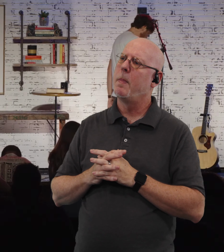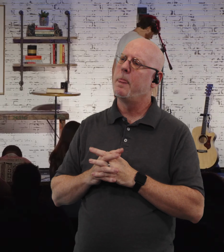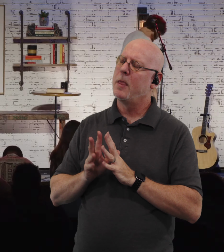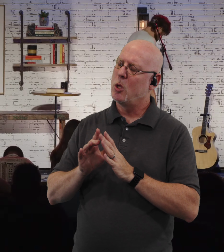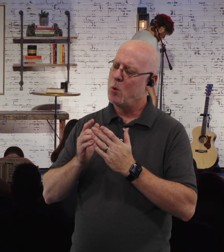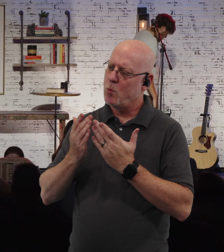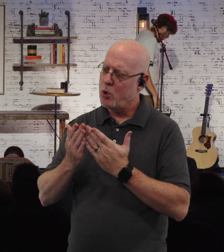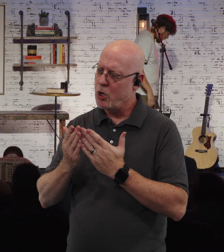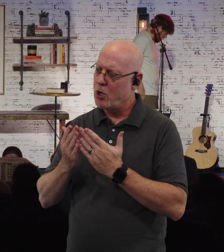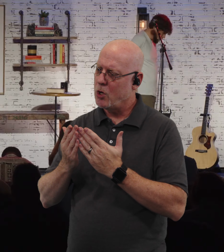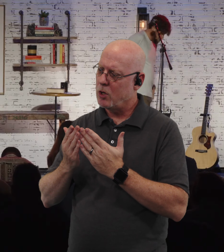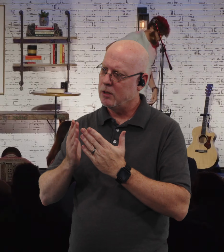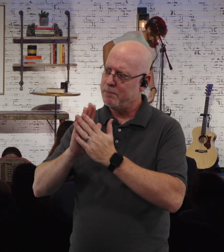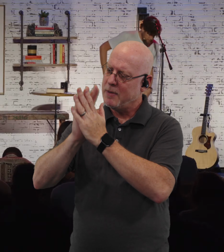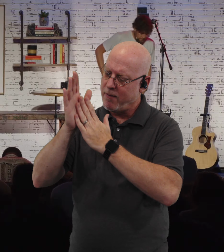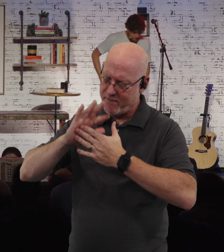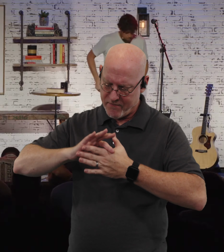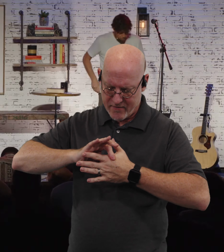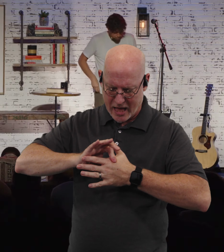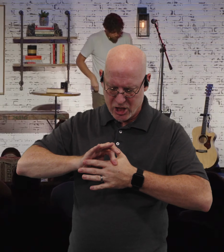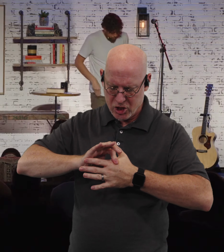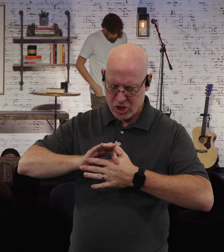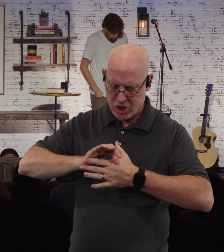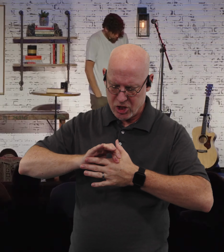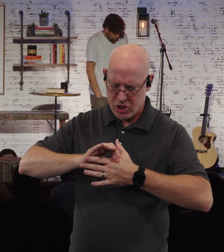The word become flesh,